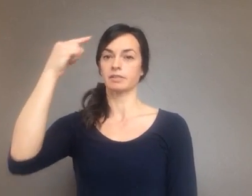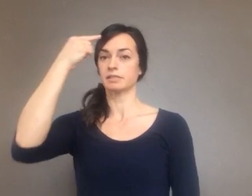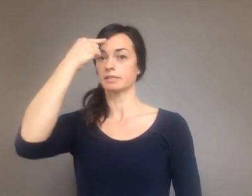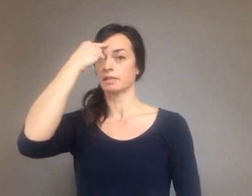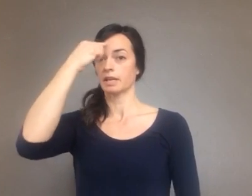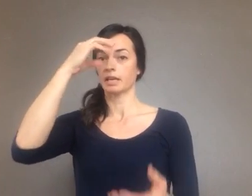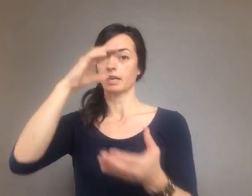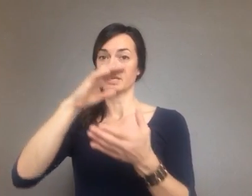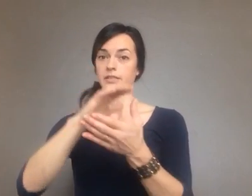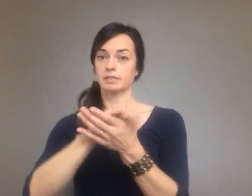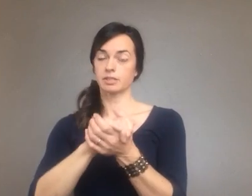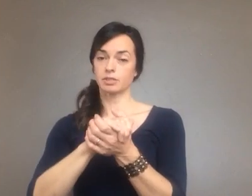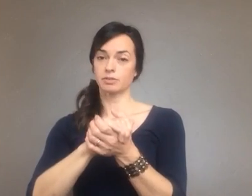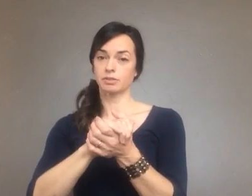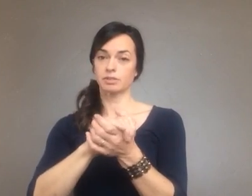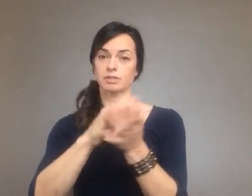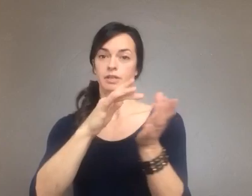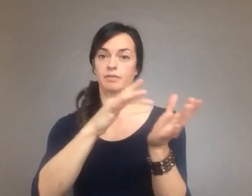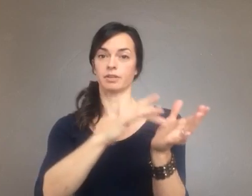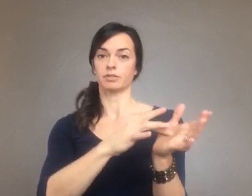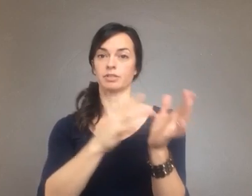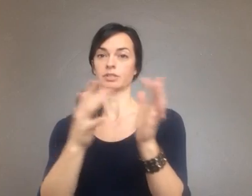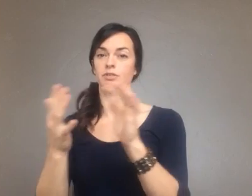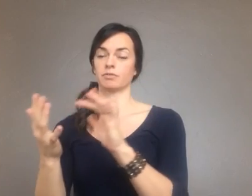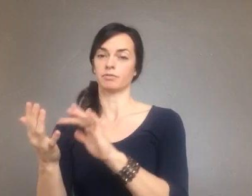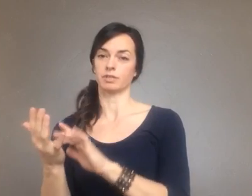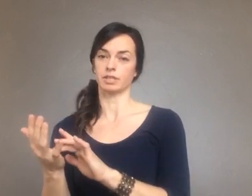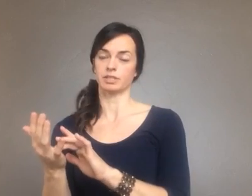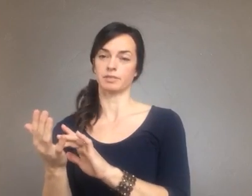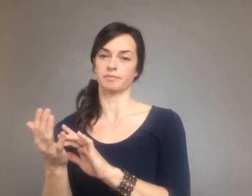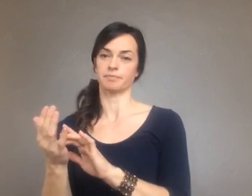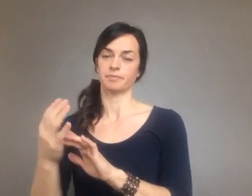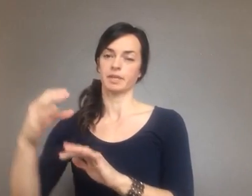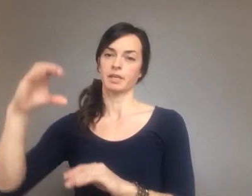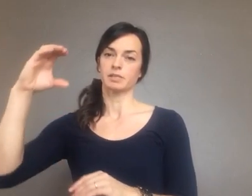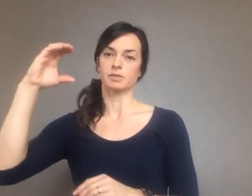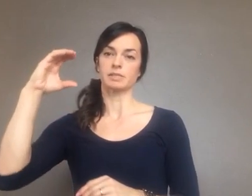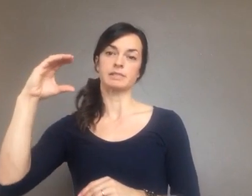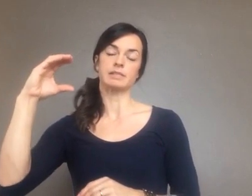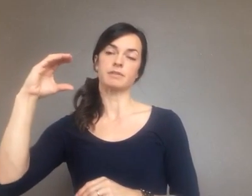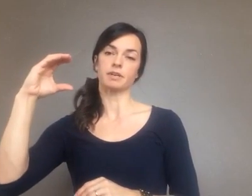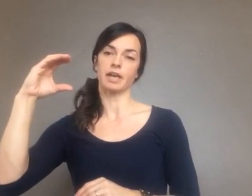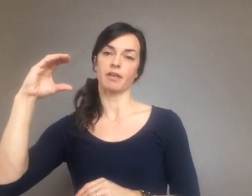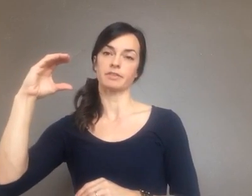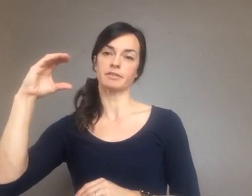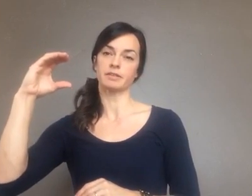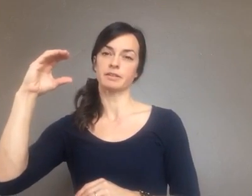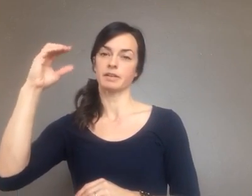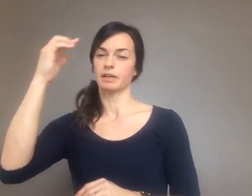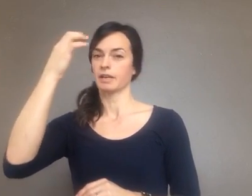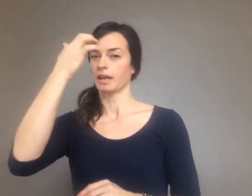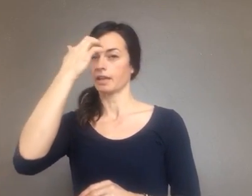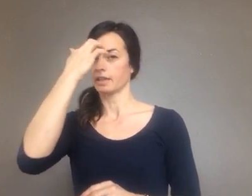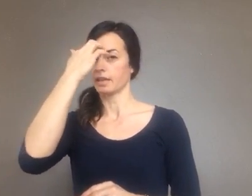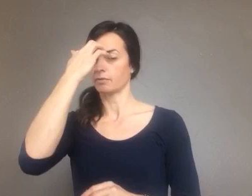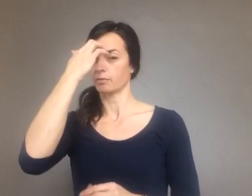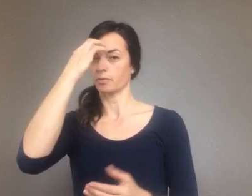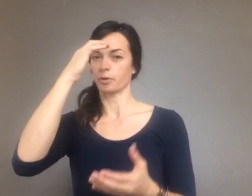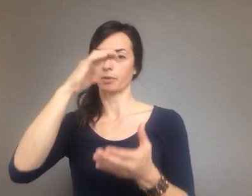Calvin's Institutes of the Christian Religion. So it's a C for Calvin, and then we're going to point